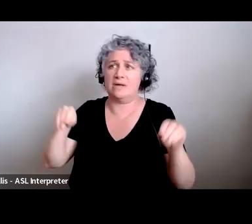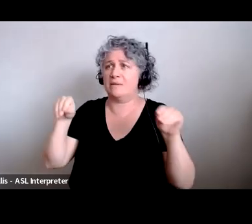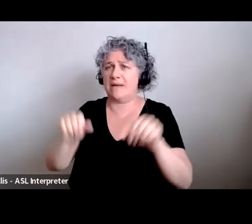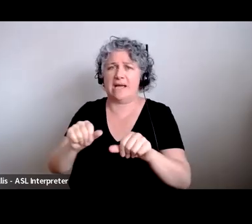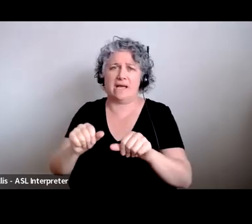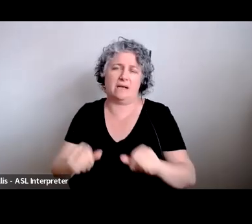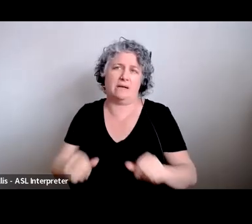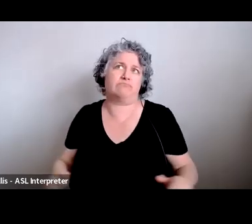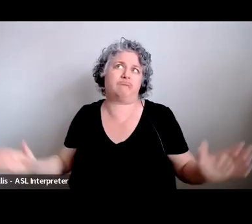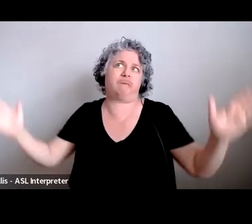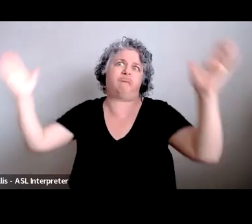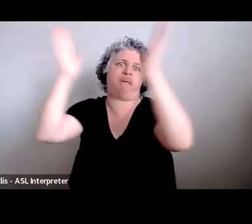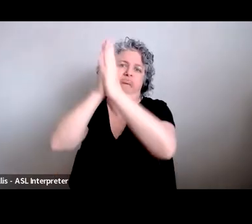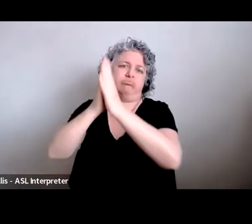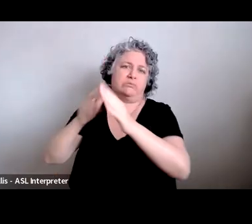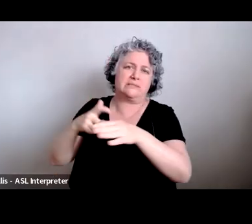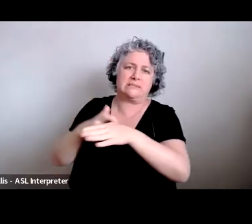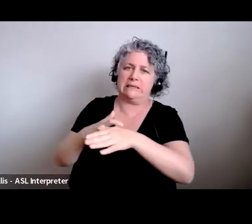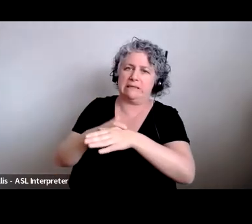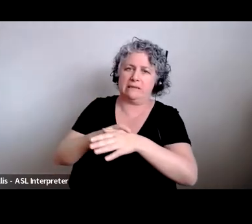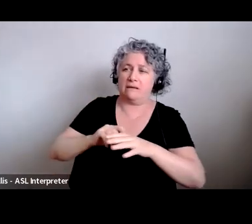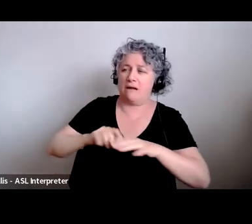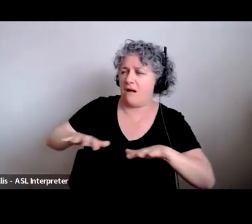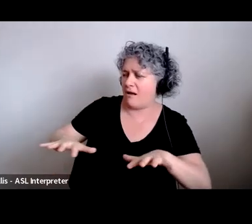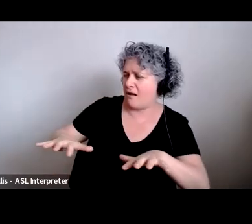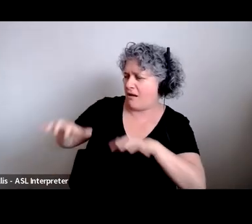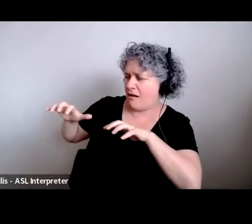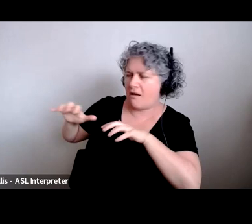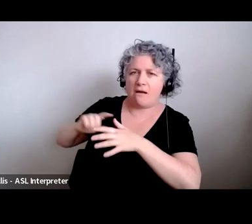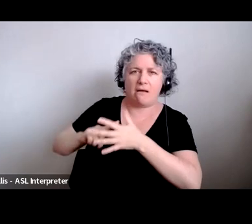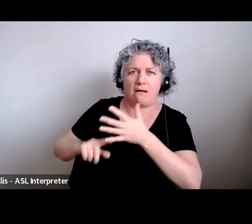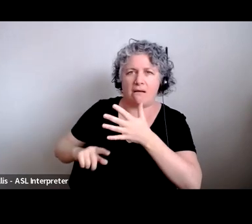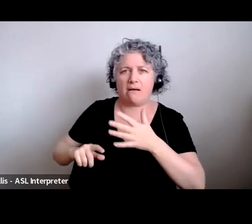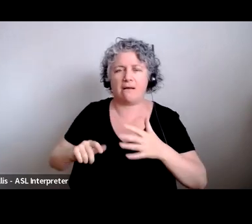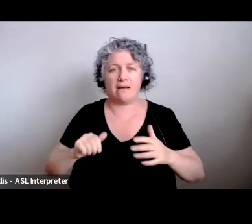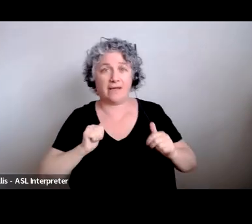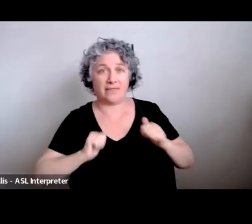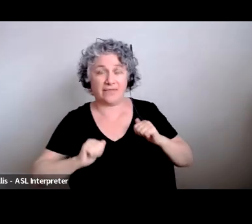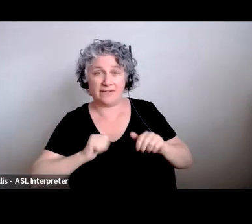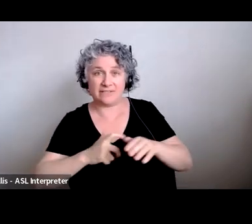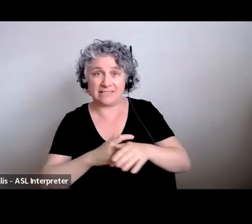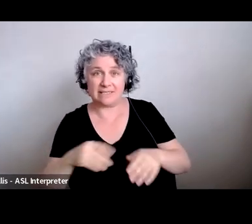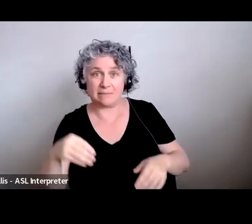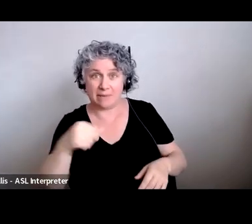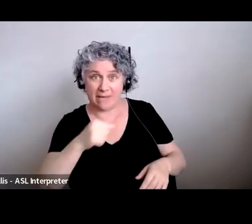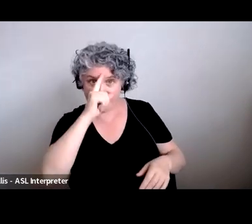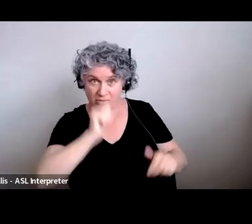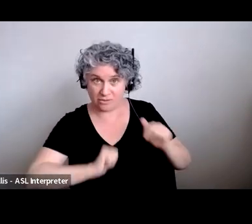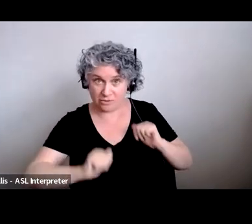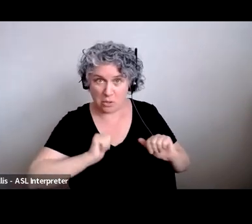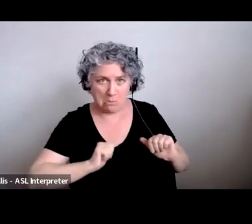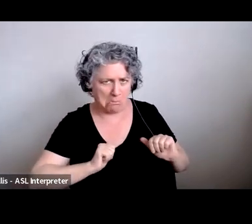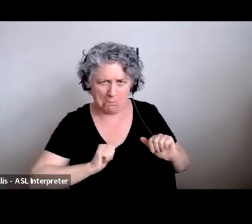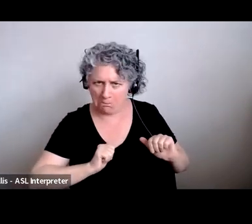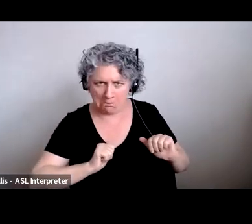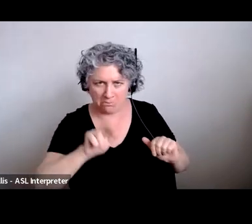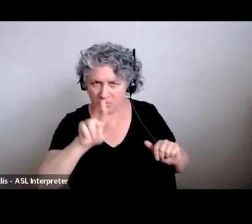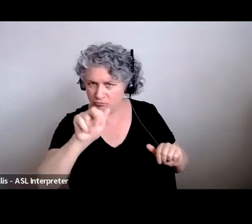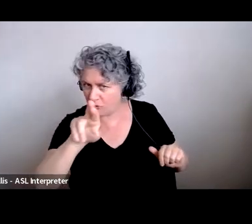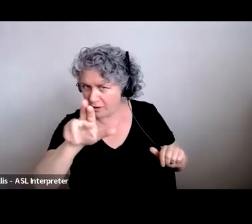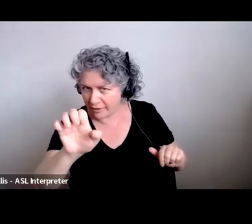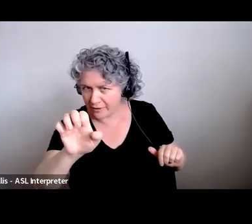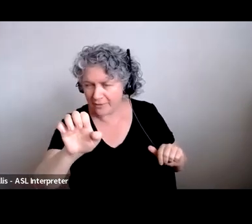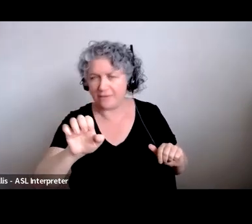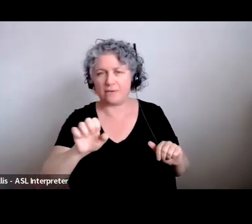times over by the price of that ticket. A theater ticket doesn't pay for the show that people see. Like, the price of that ticket doesn't pay for what they're looking at.